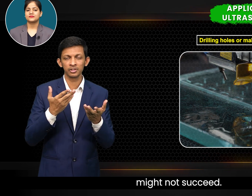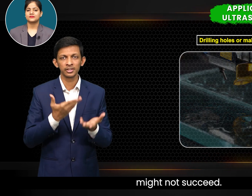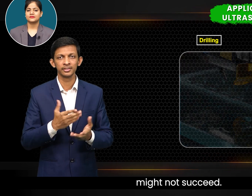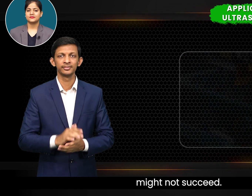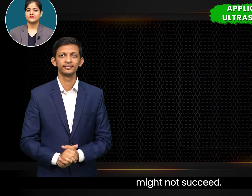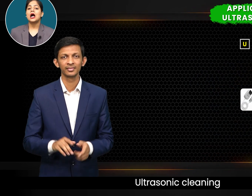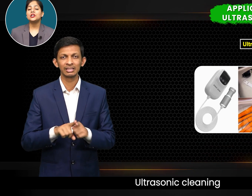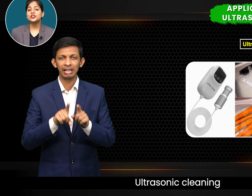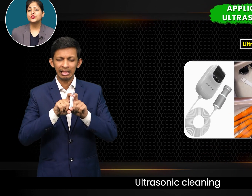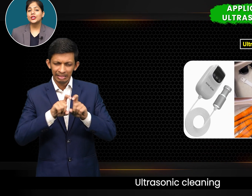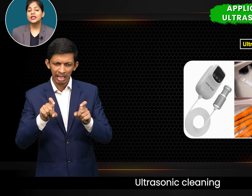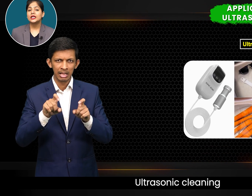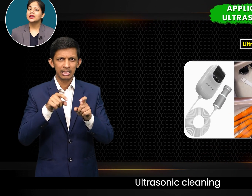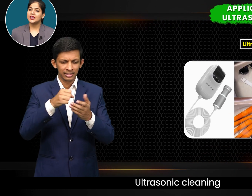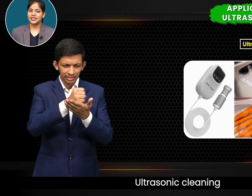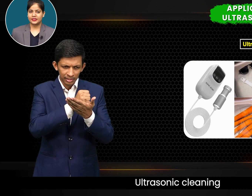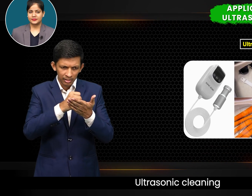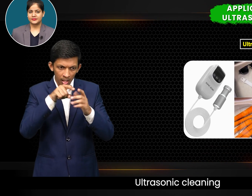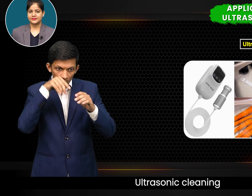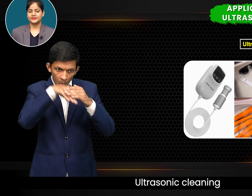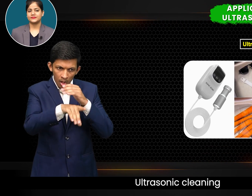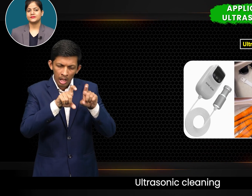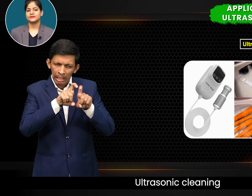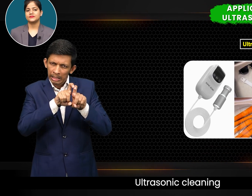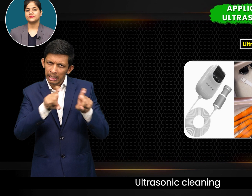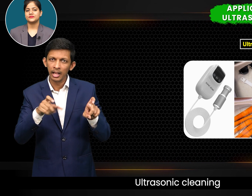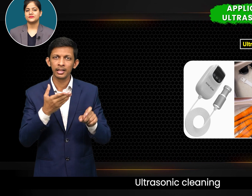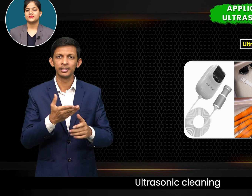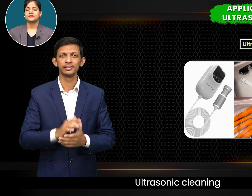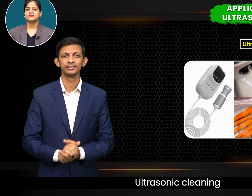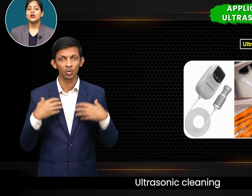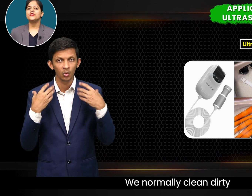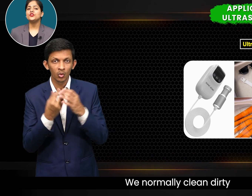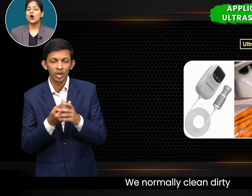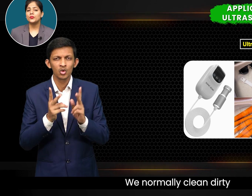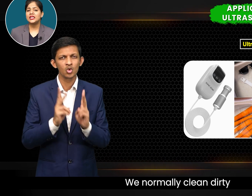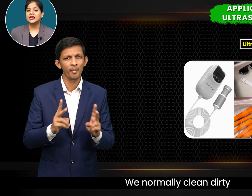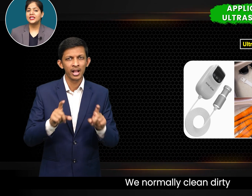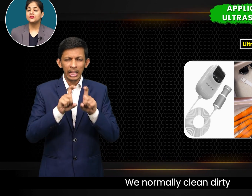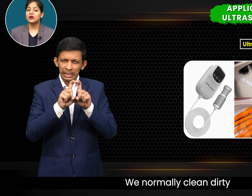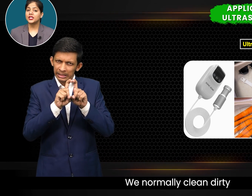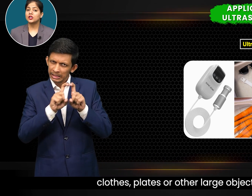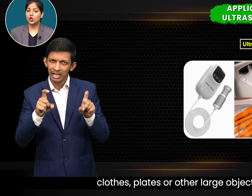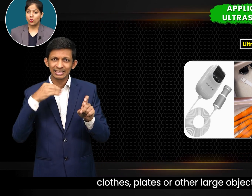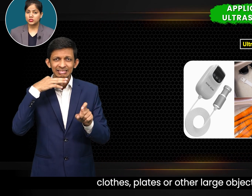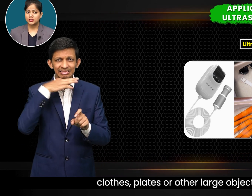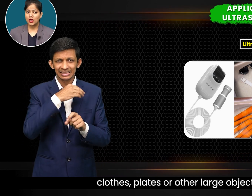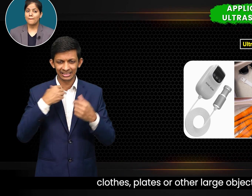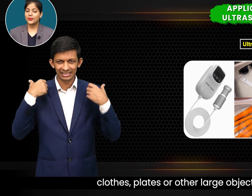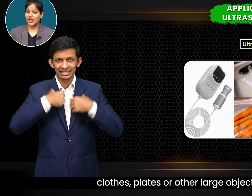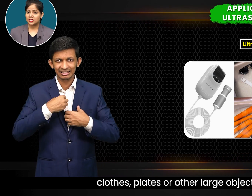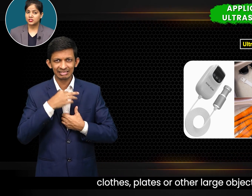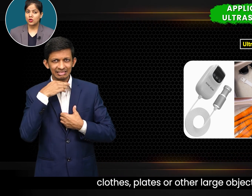Ultrasonic cleaning. We normally clean dirty